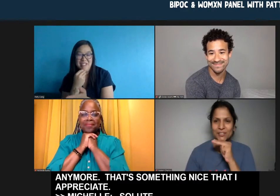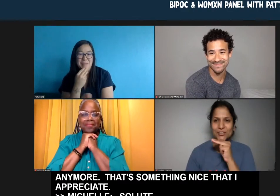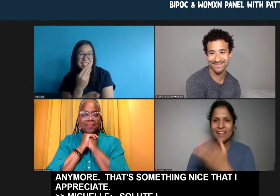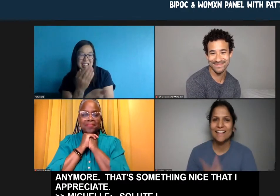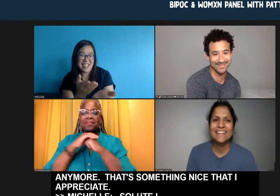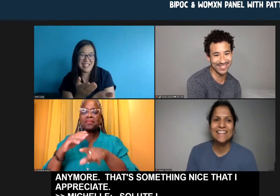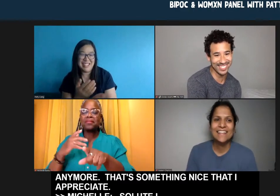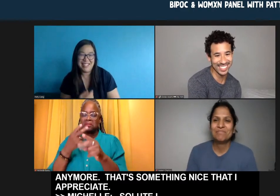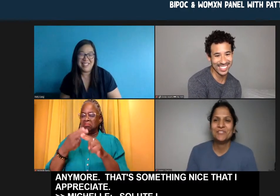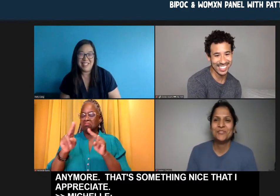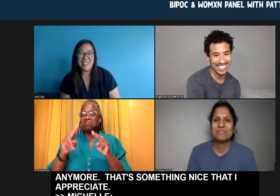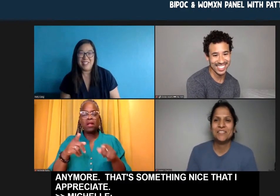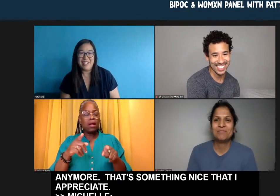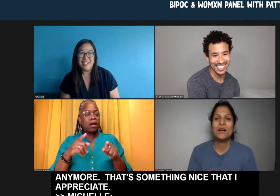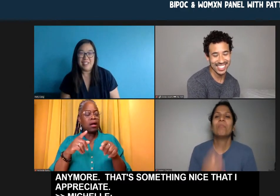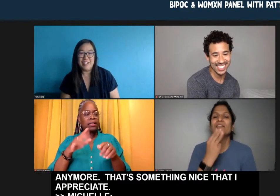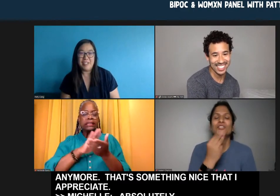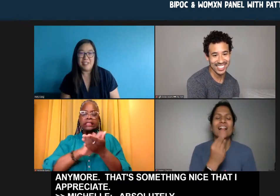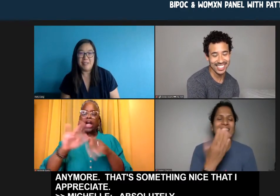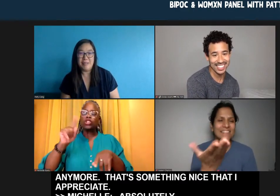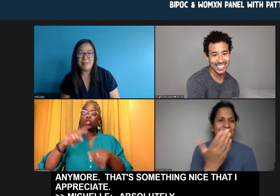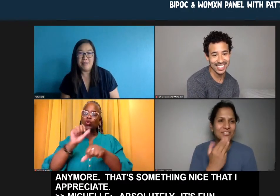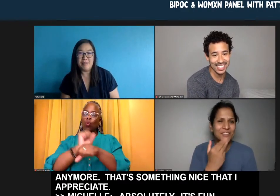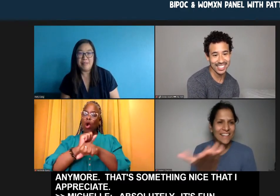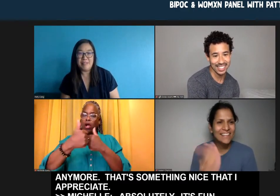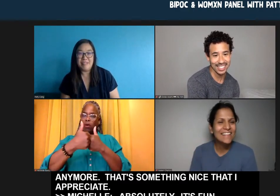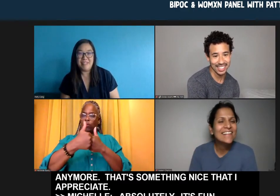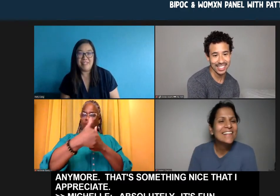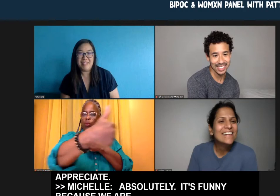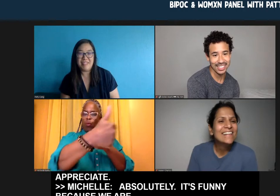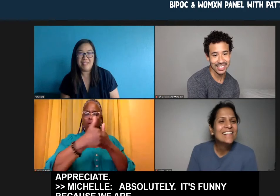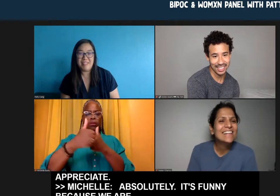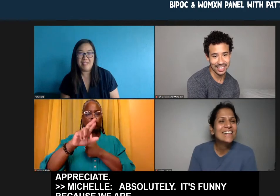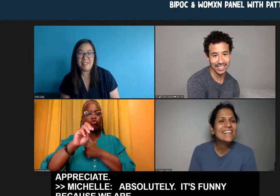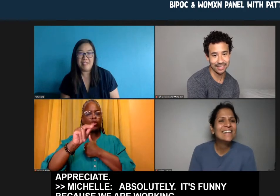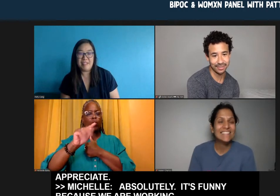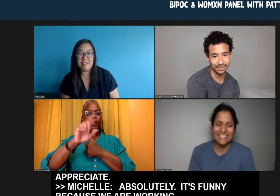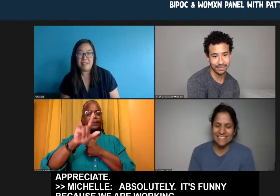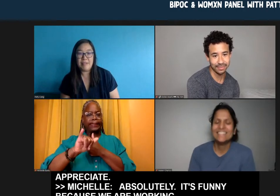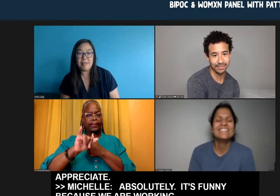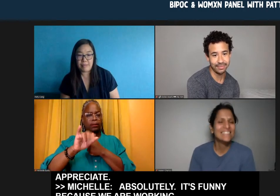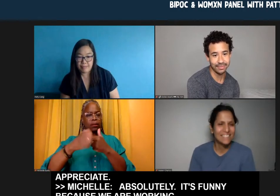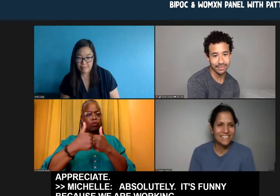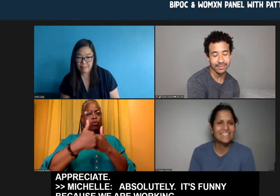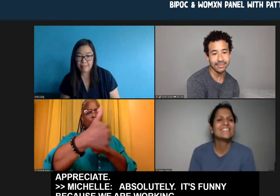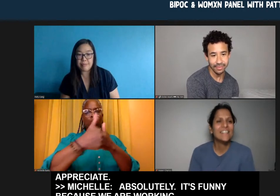Oh. Sorry. Go ahead. Go ahead, Michelle. It's mine short. Sorry. Thanks. Working remotely,